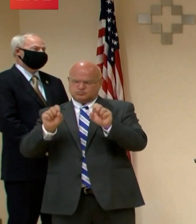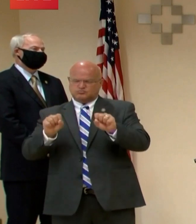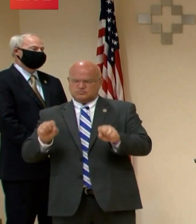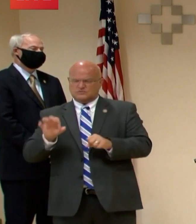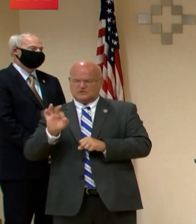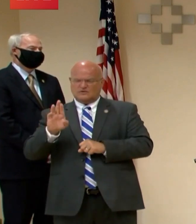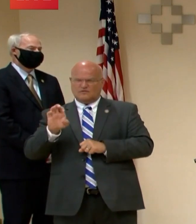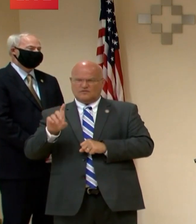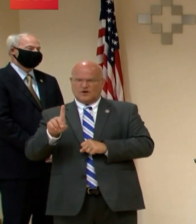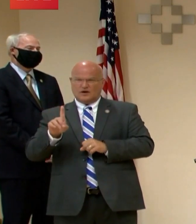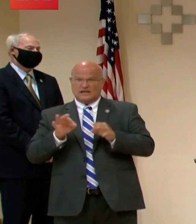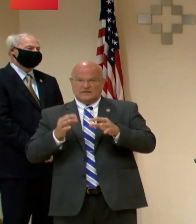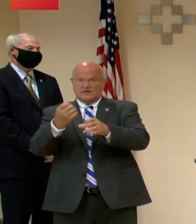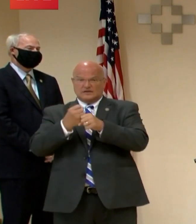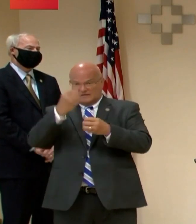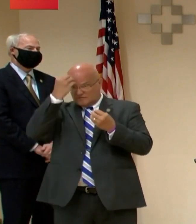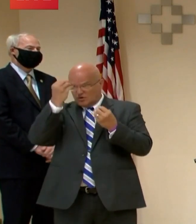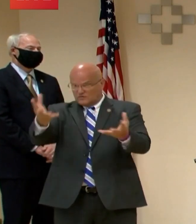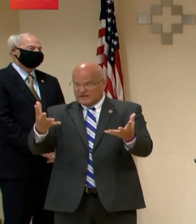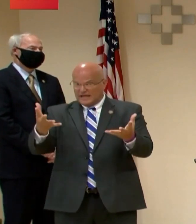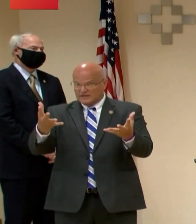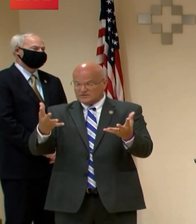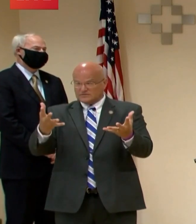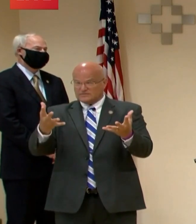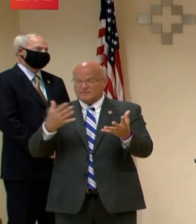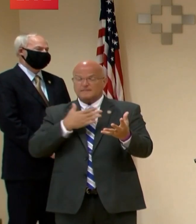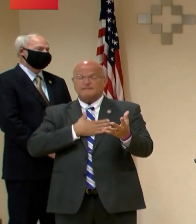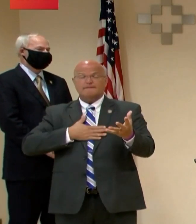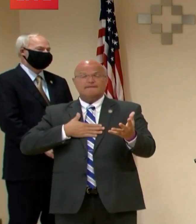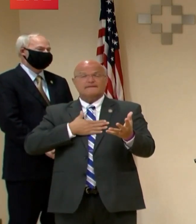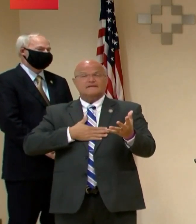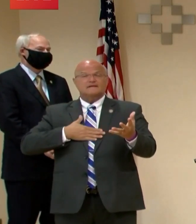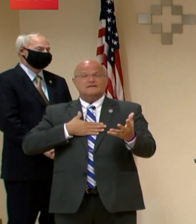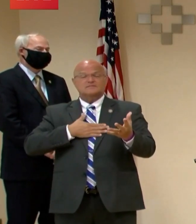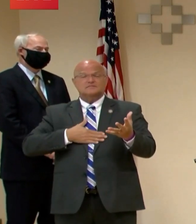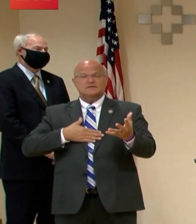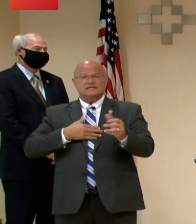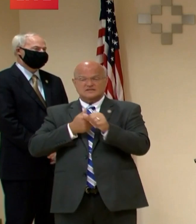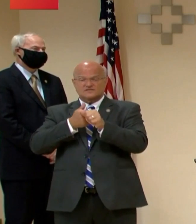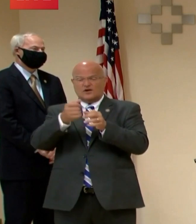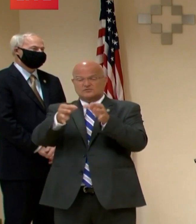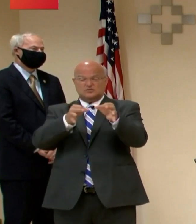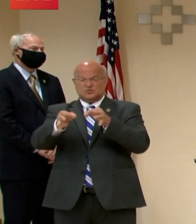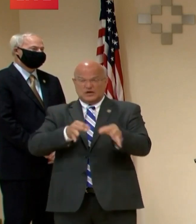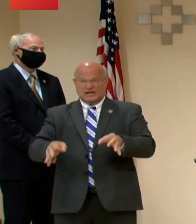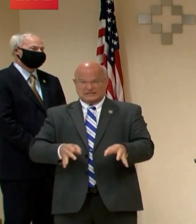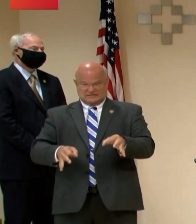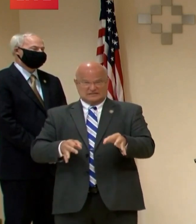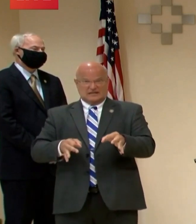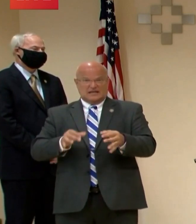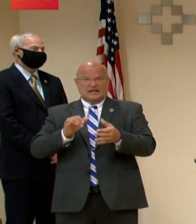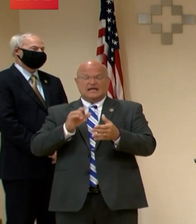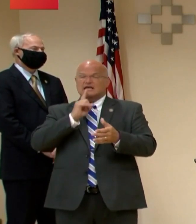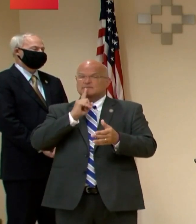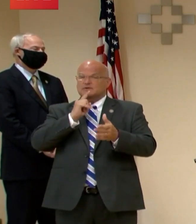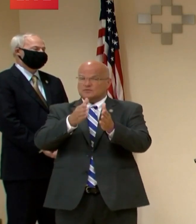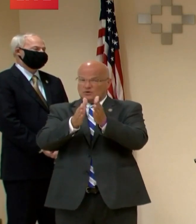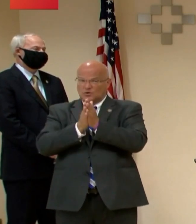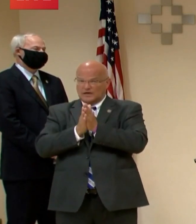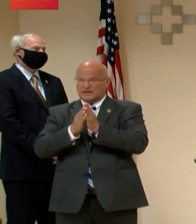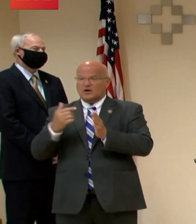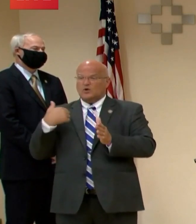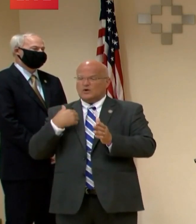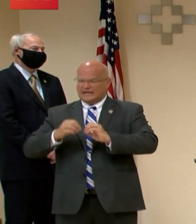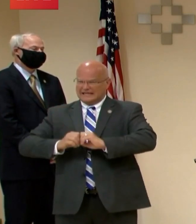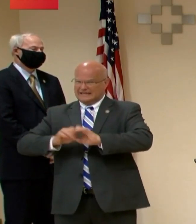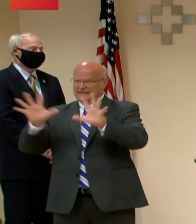fraud. If you've received a notification, please follow the directions there, provide the information that has been requested so